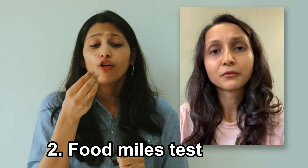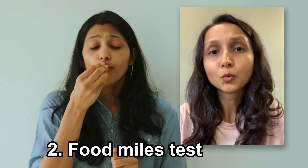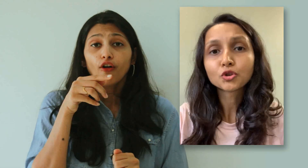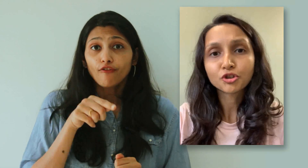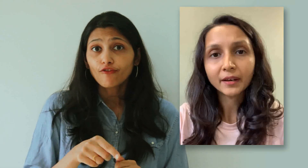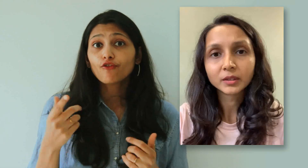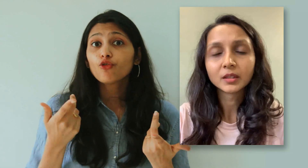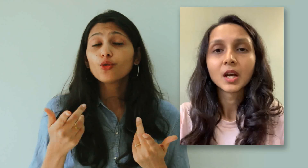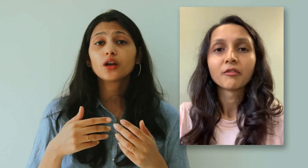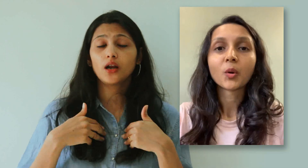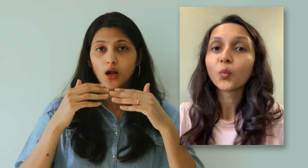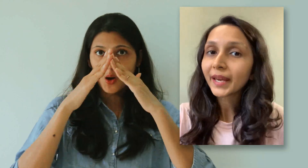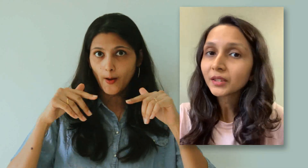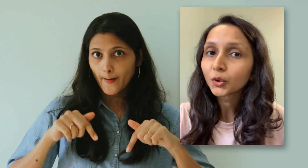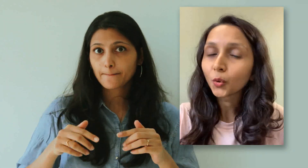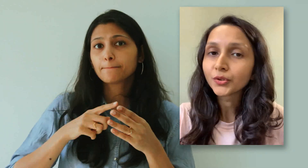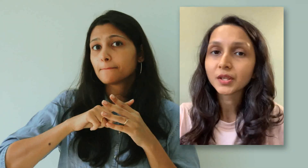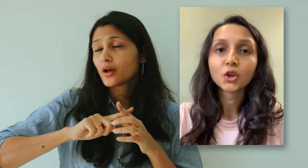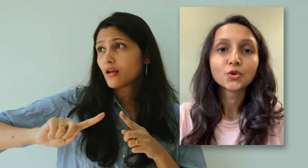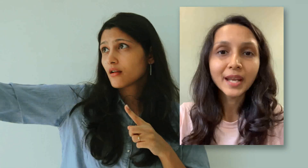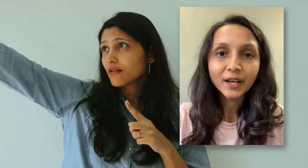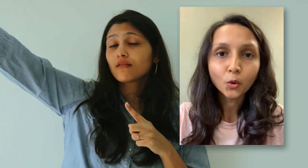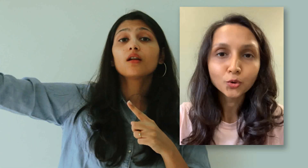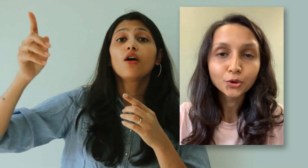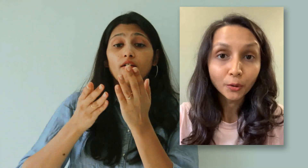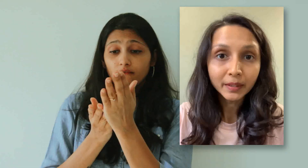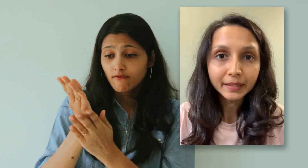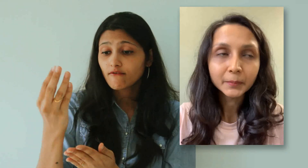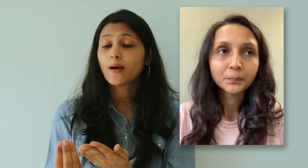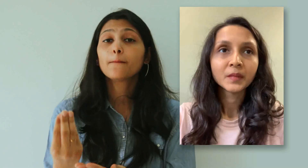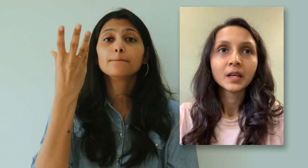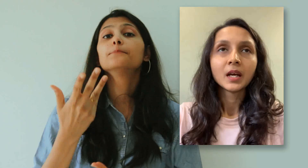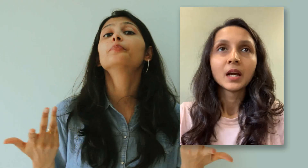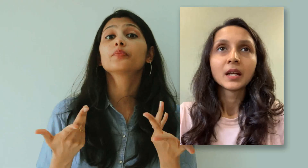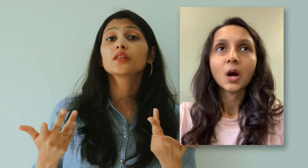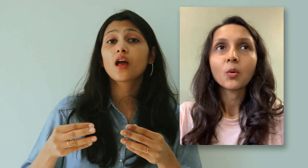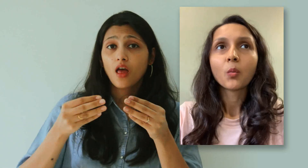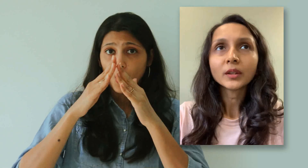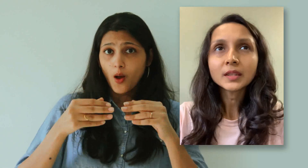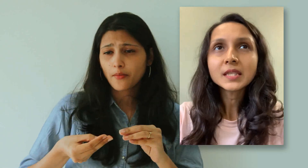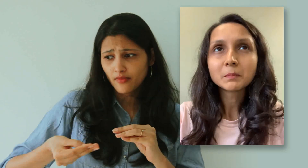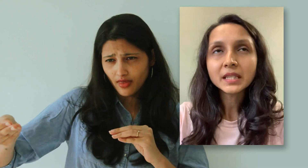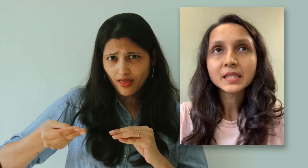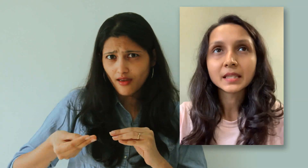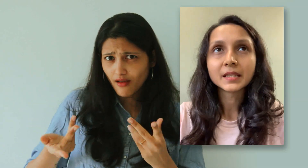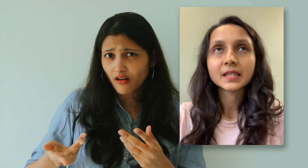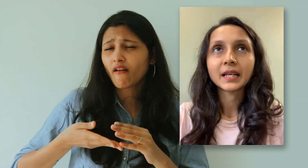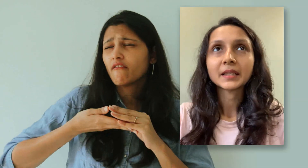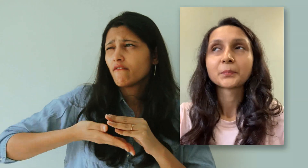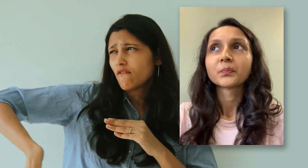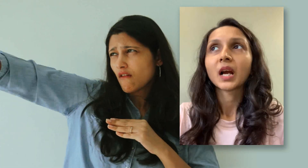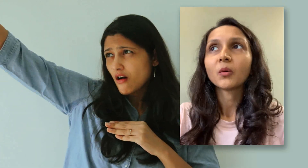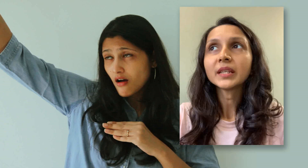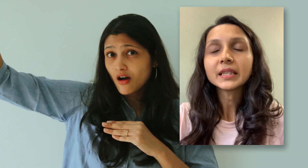the food travel from where it grows to land onto your plate. Now, what this means is